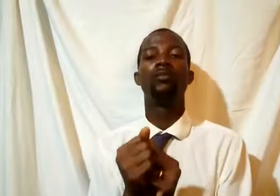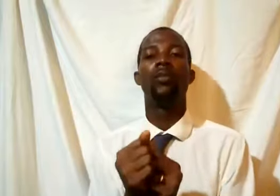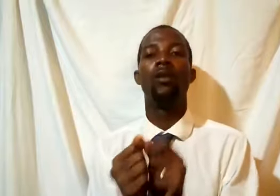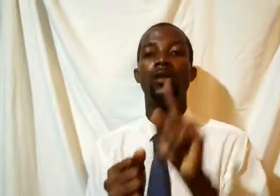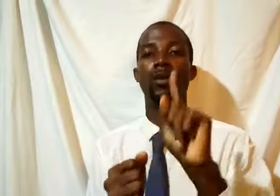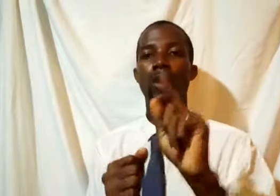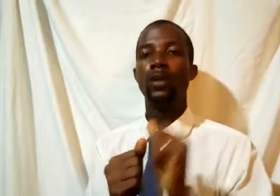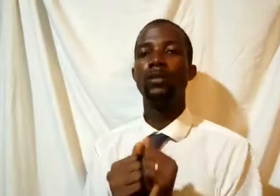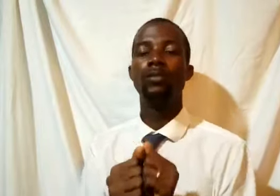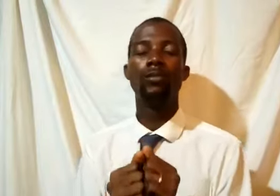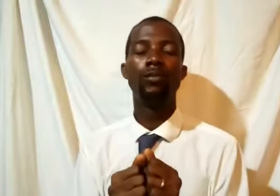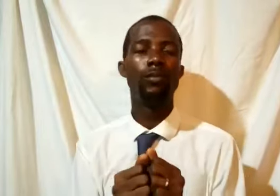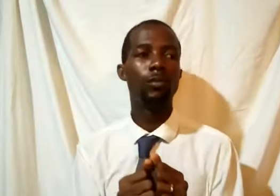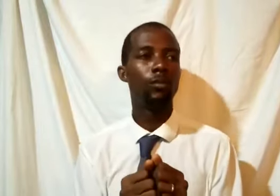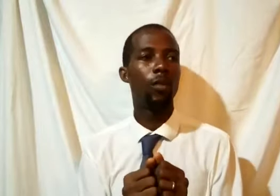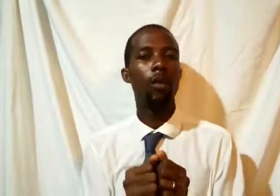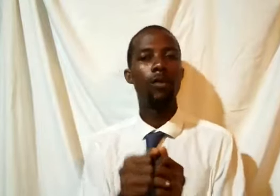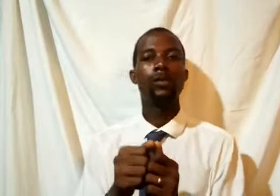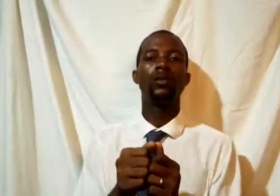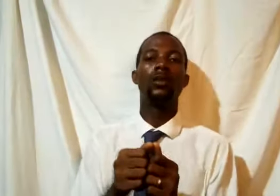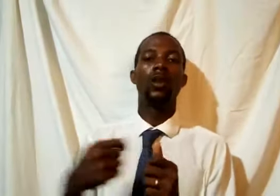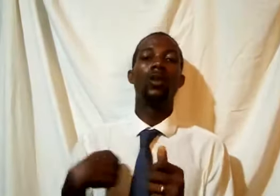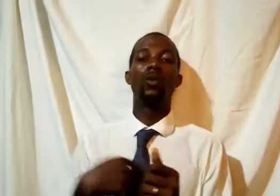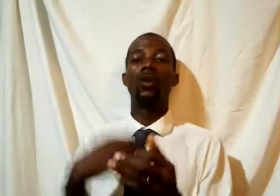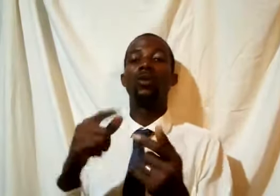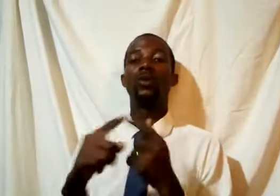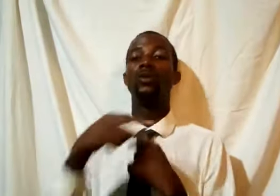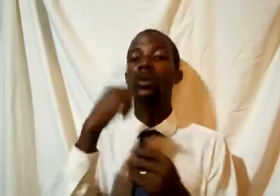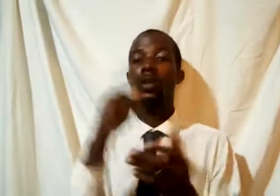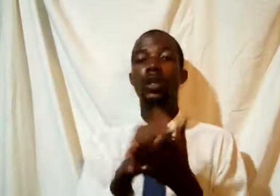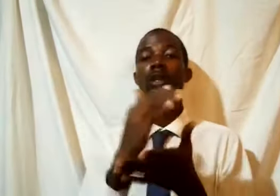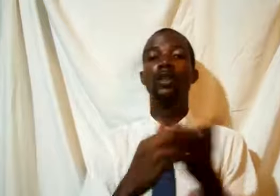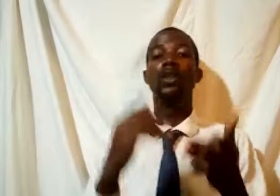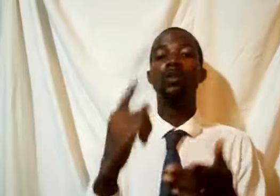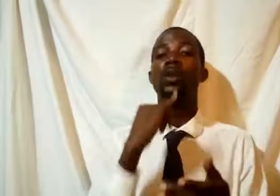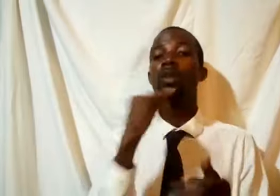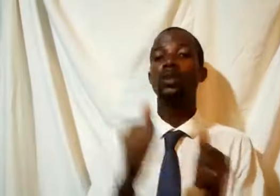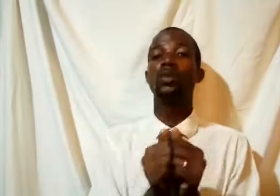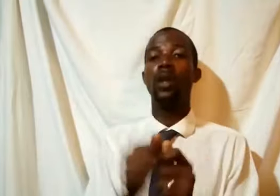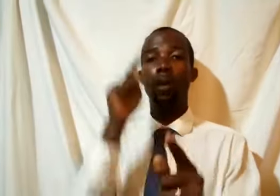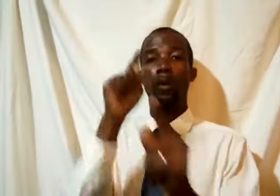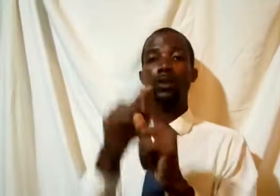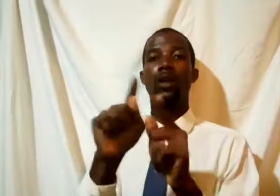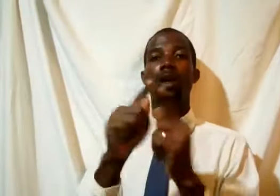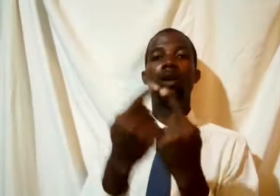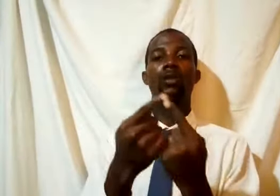1, when we want to say someone is with a particular group of people.